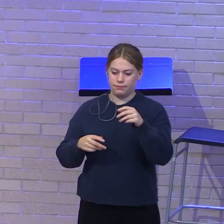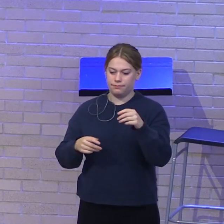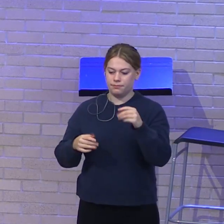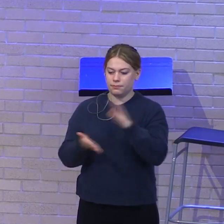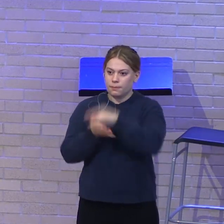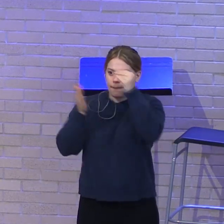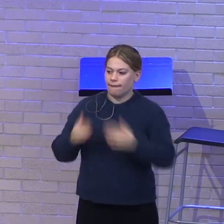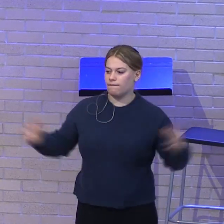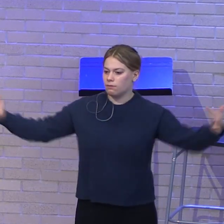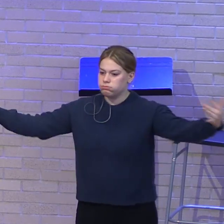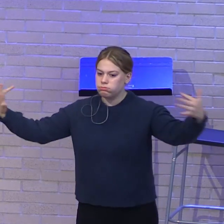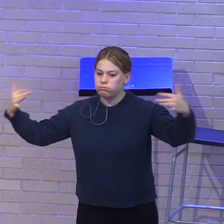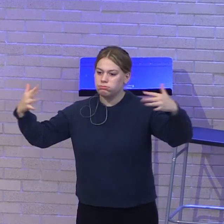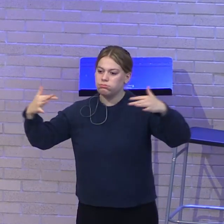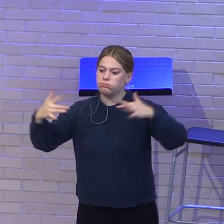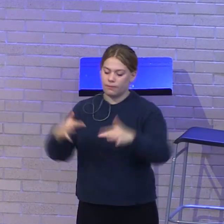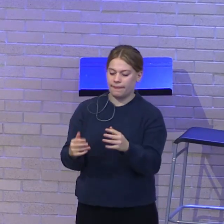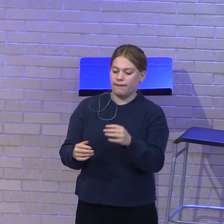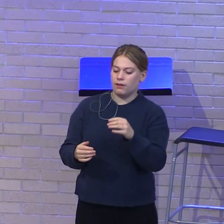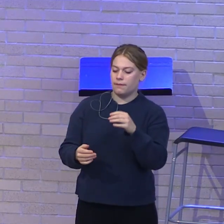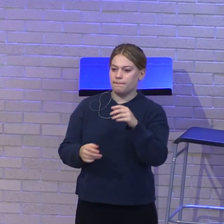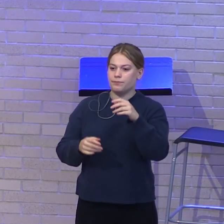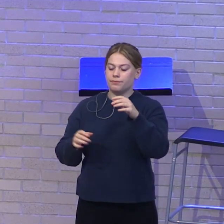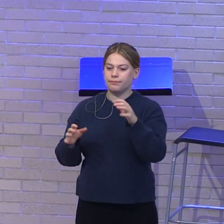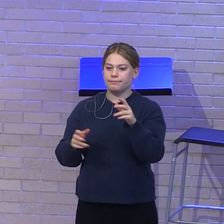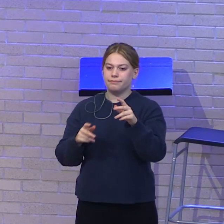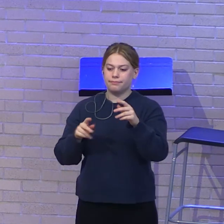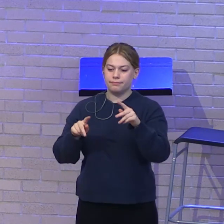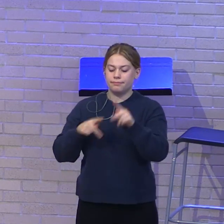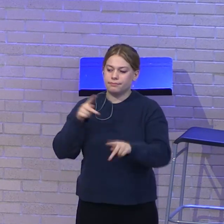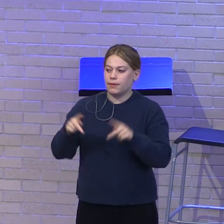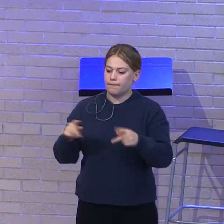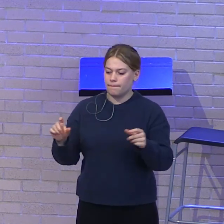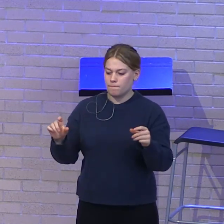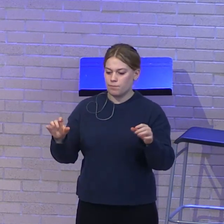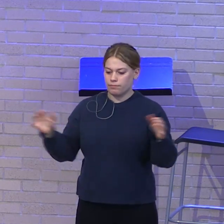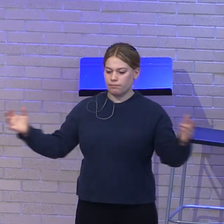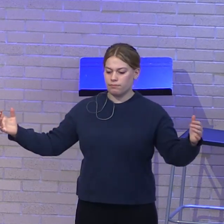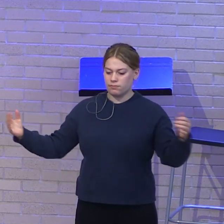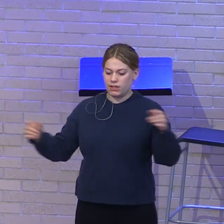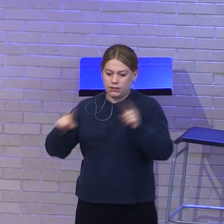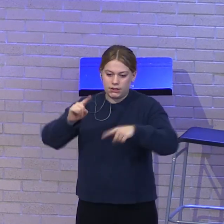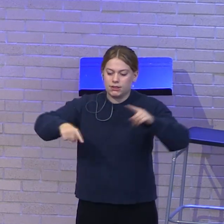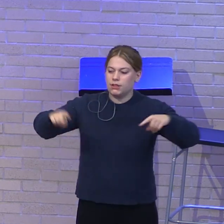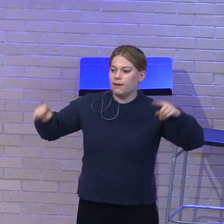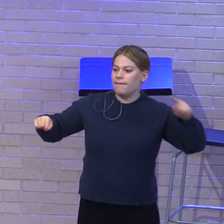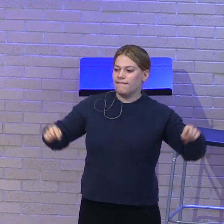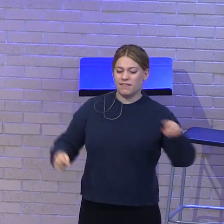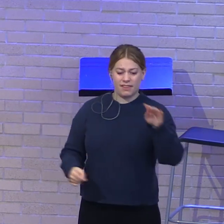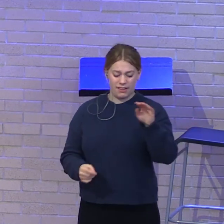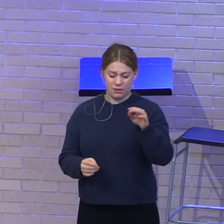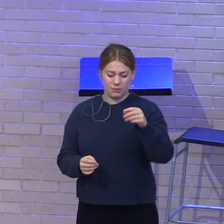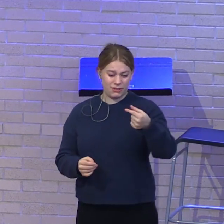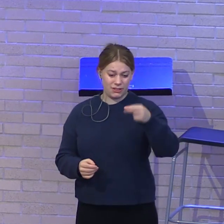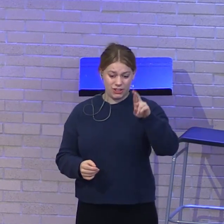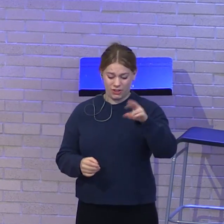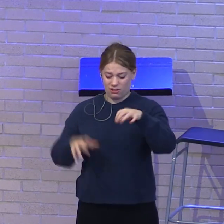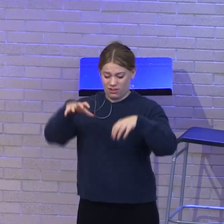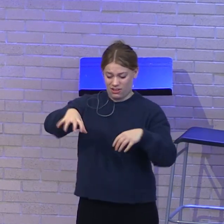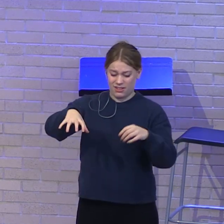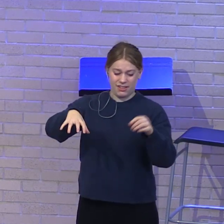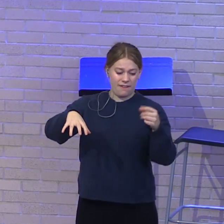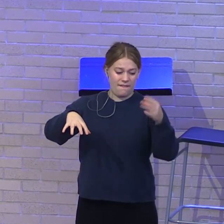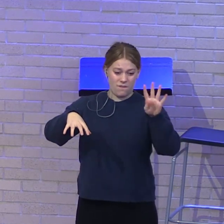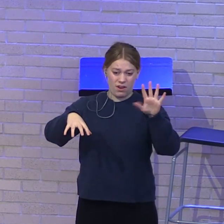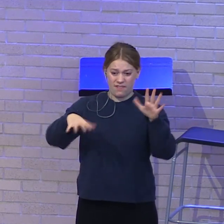of random mixed group of people that came from up to like 45 minutes in every direction of the city. Like me, it